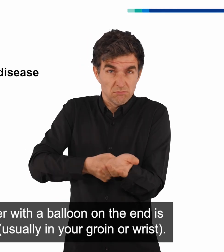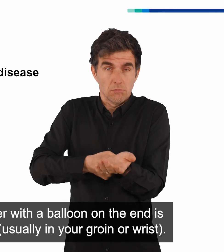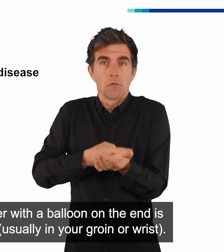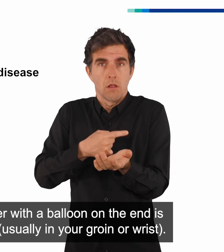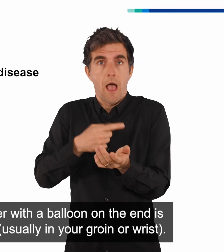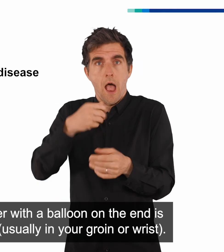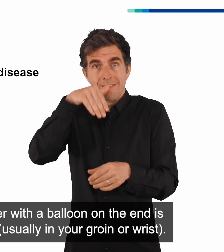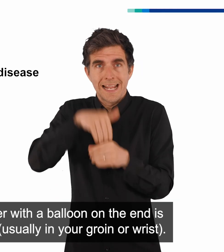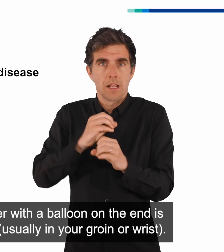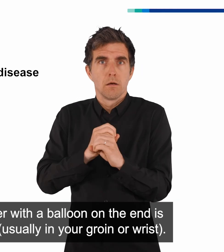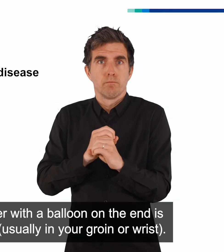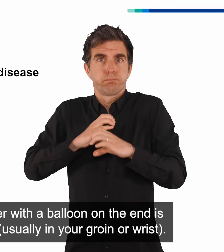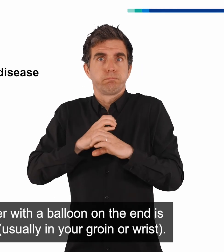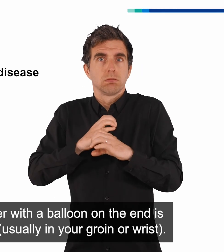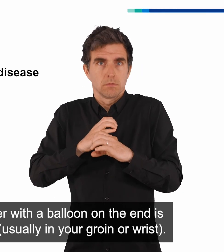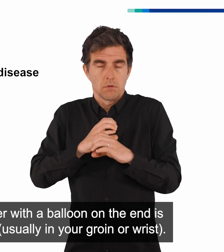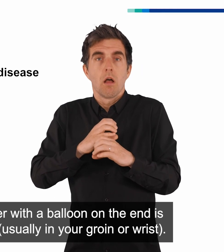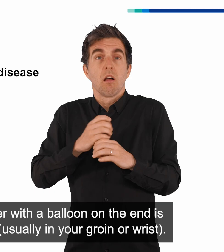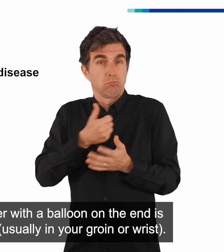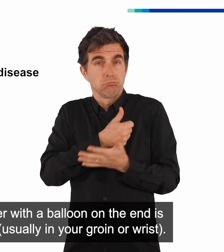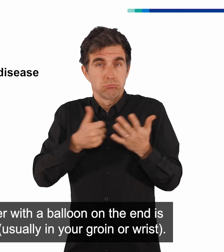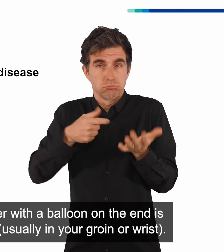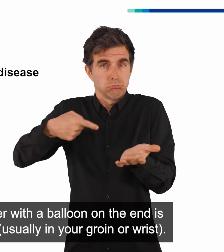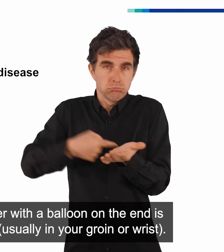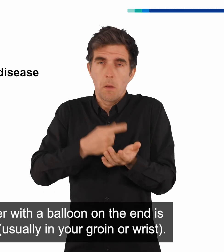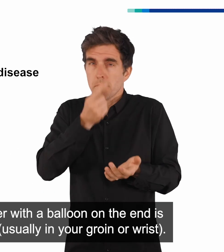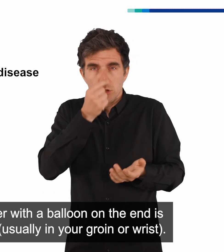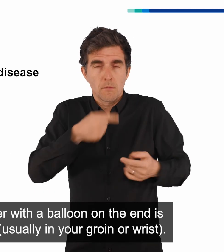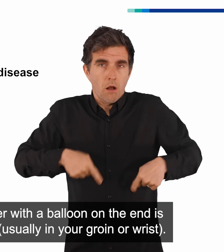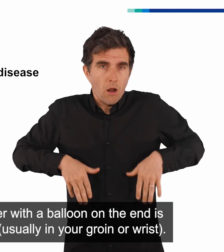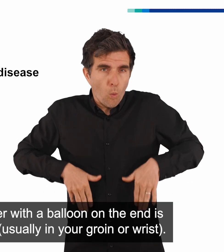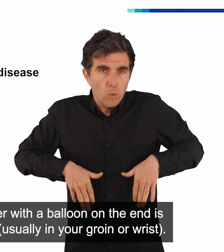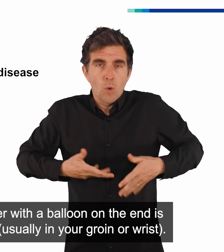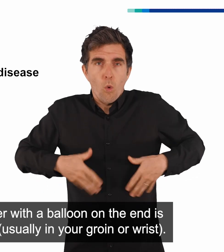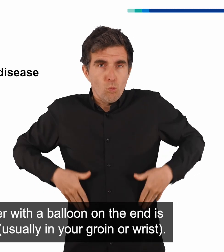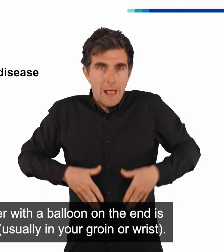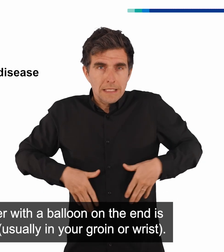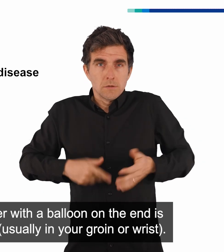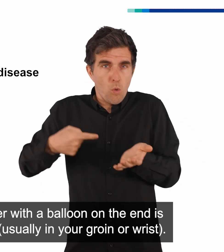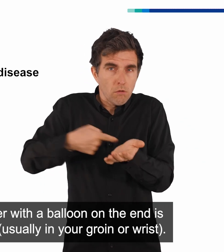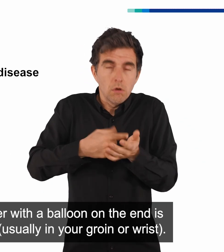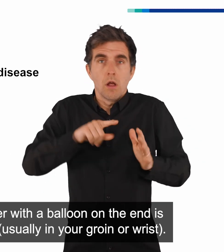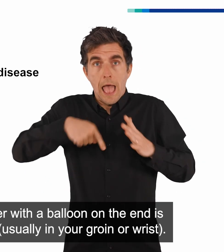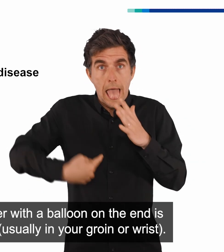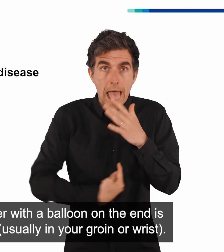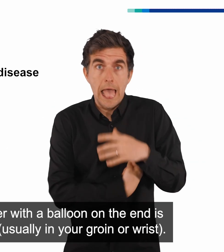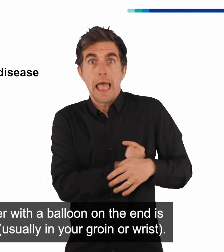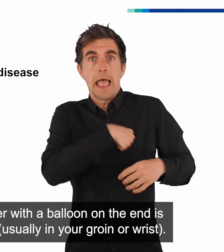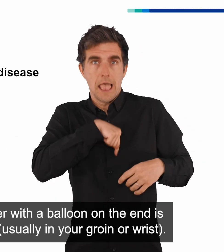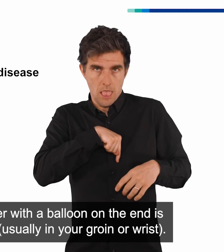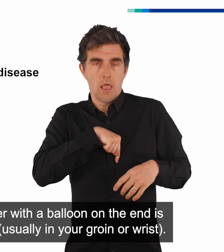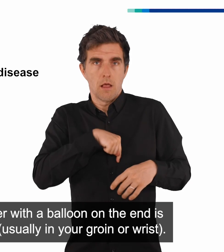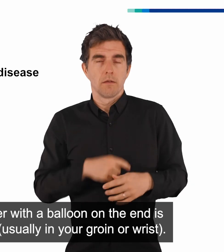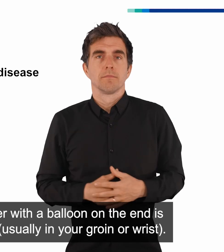to the sides. Often, a small mesh tube, stent, is placed in the artery to